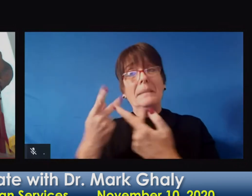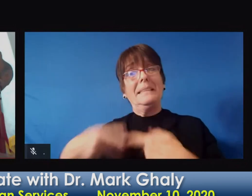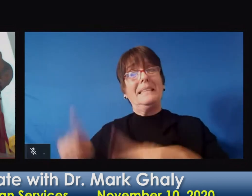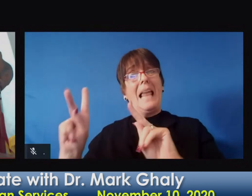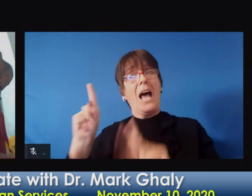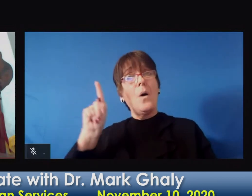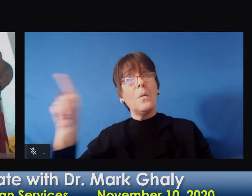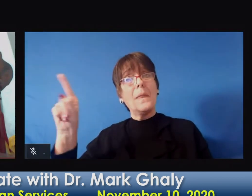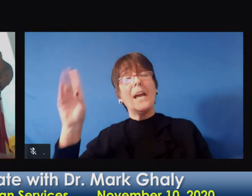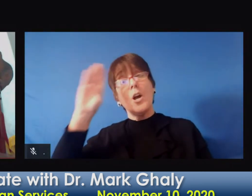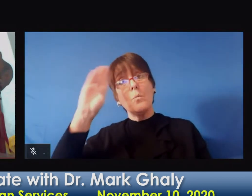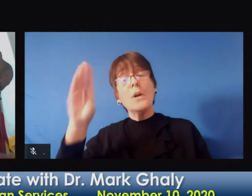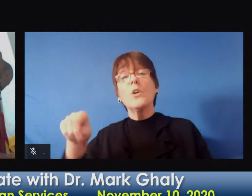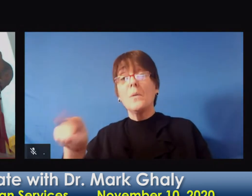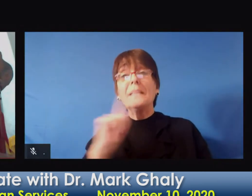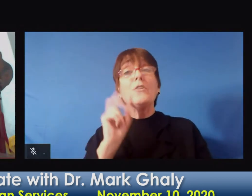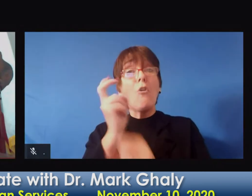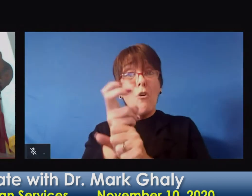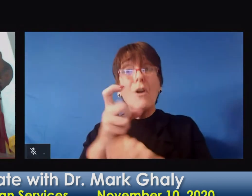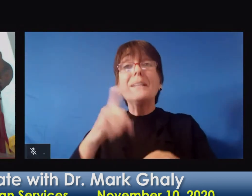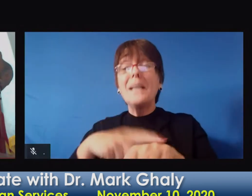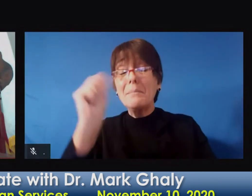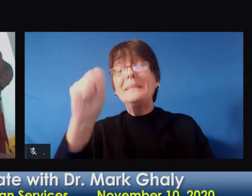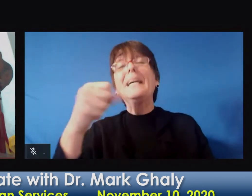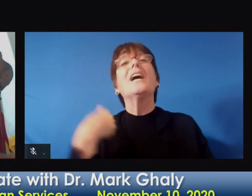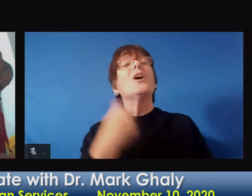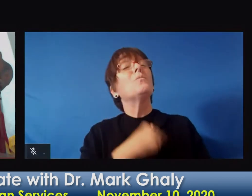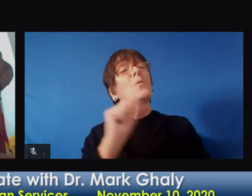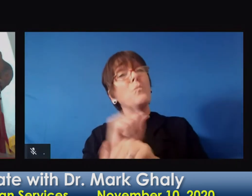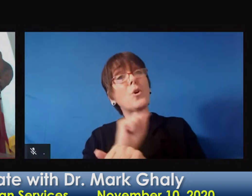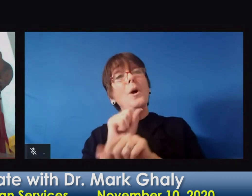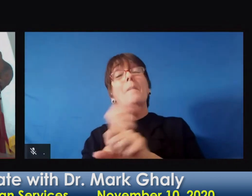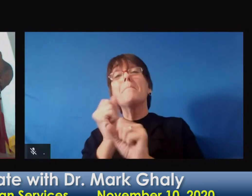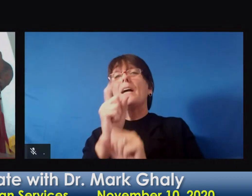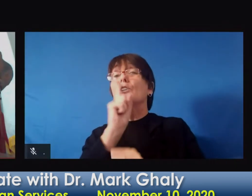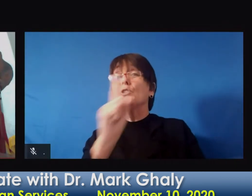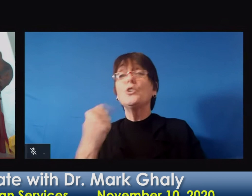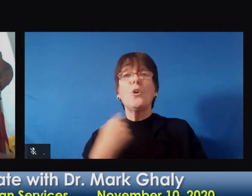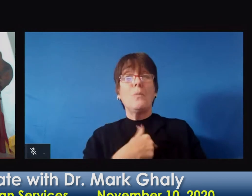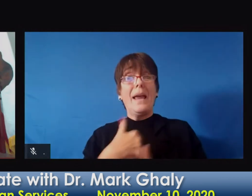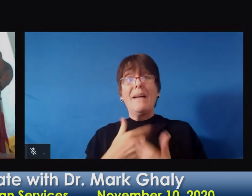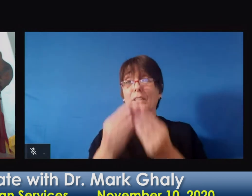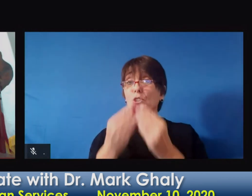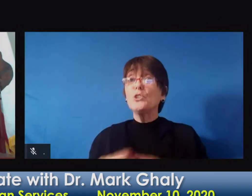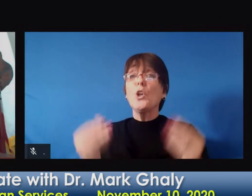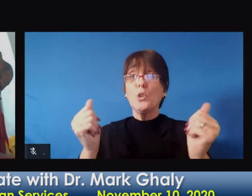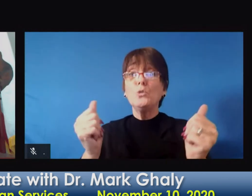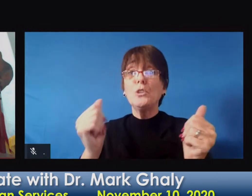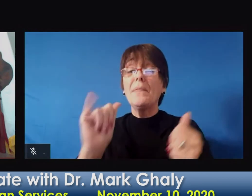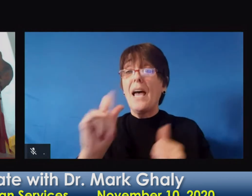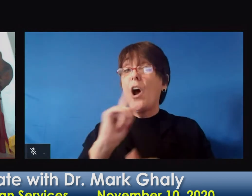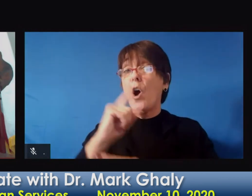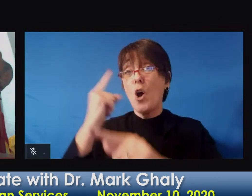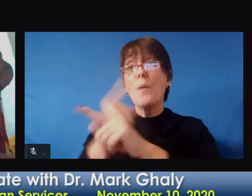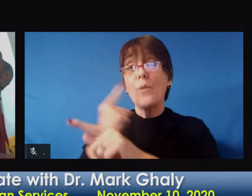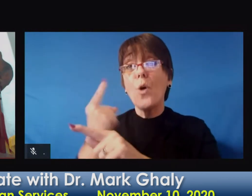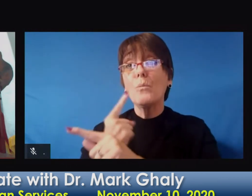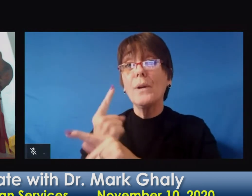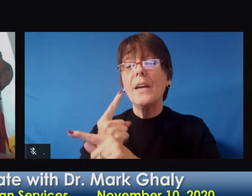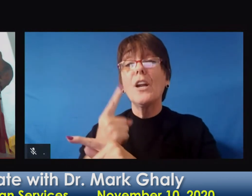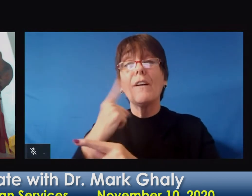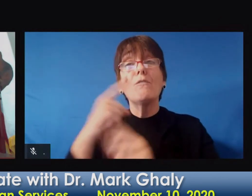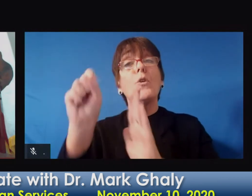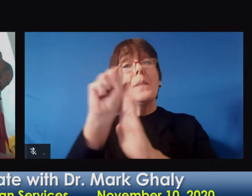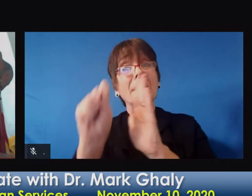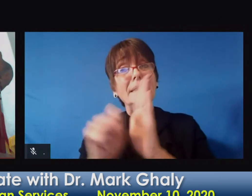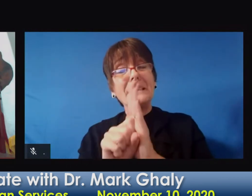We know that these are difficult times. We are working to make sure that we have solutions that are appropriate for a state the